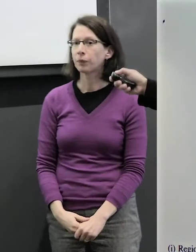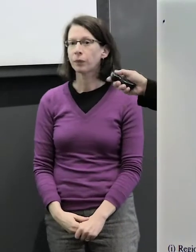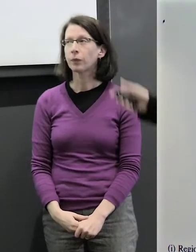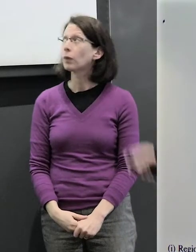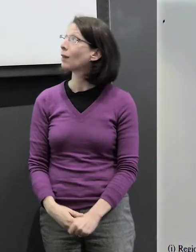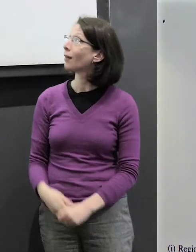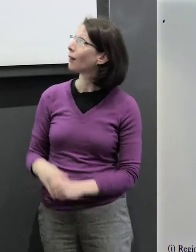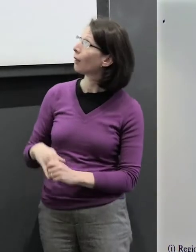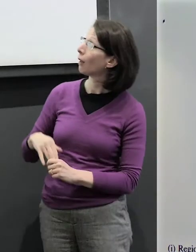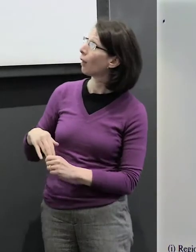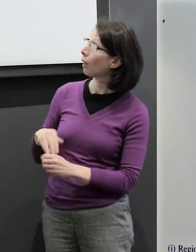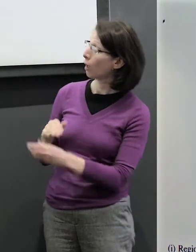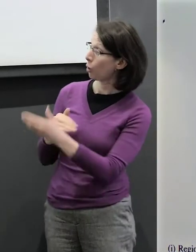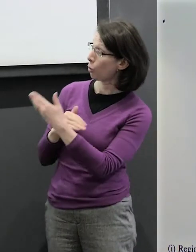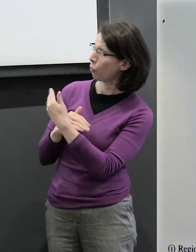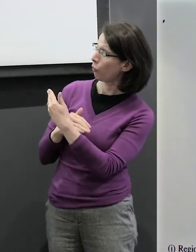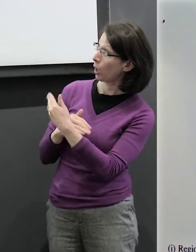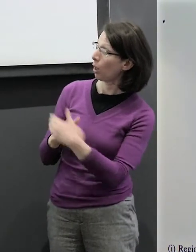and